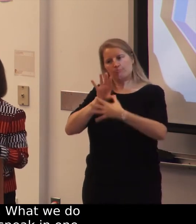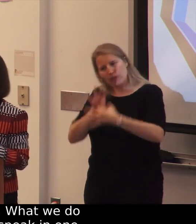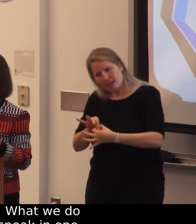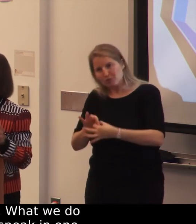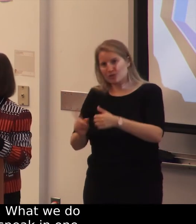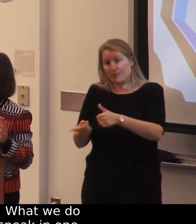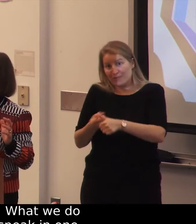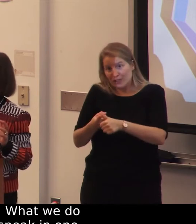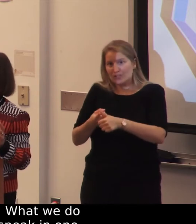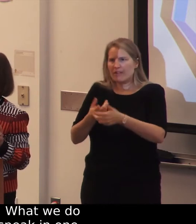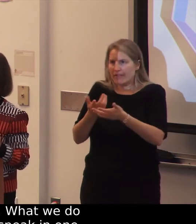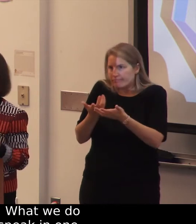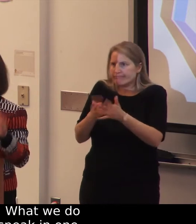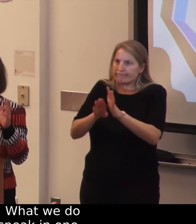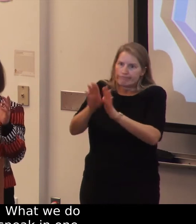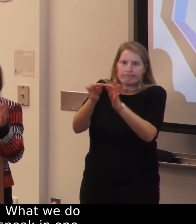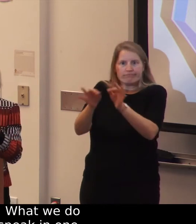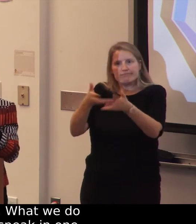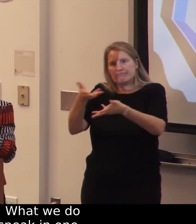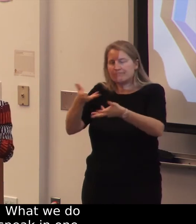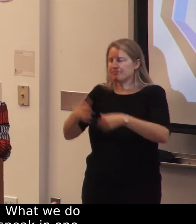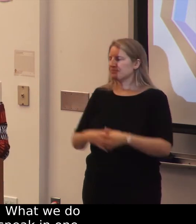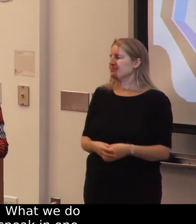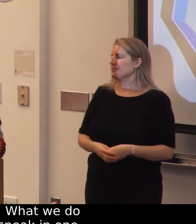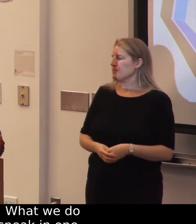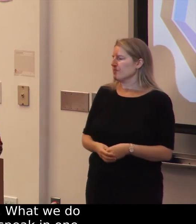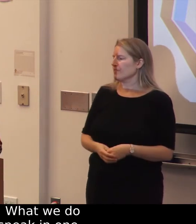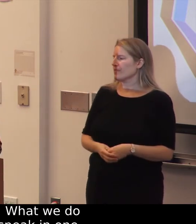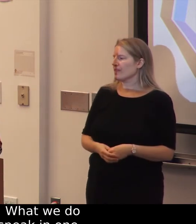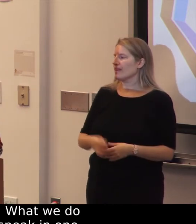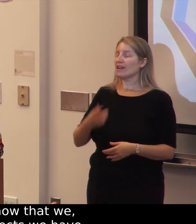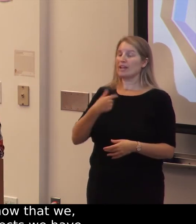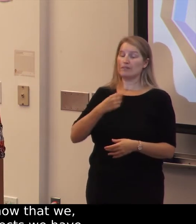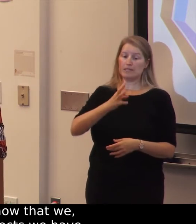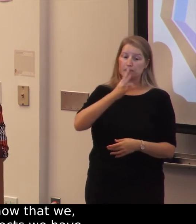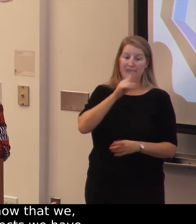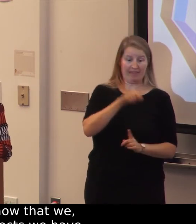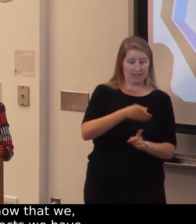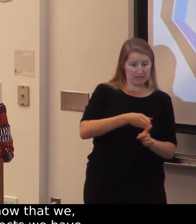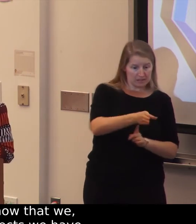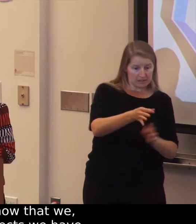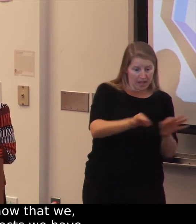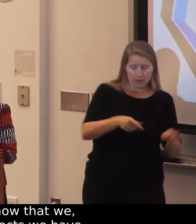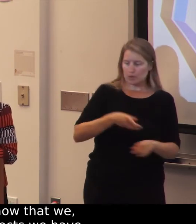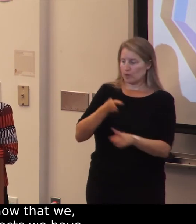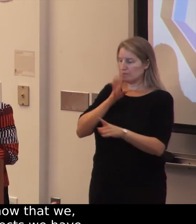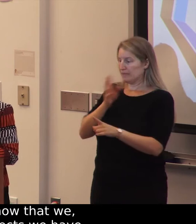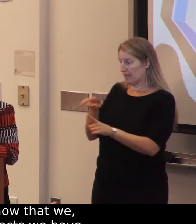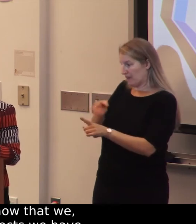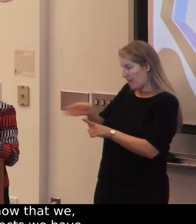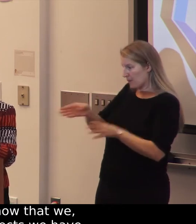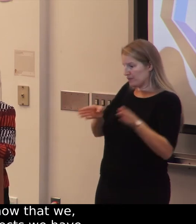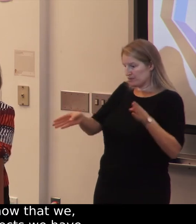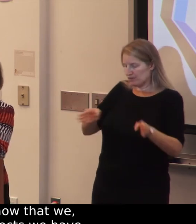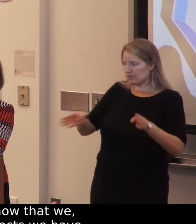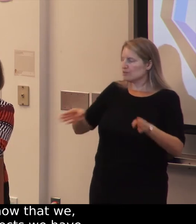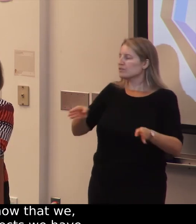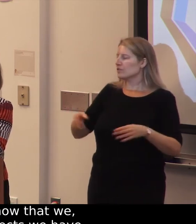have we specialize. Okay? What we do when we speak in one language or another, we clearly know, okay, that